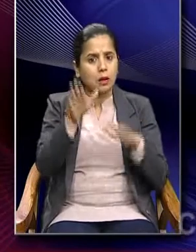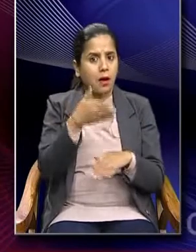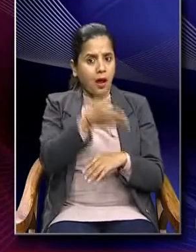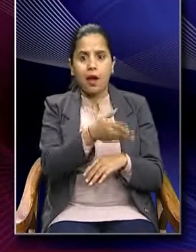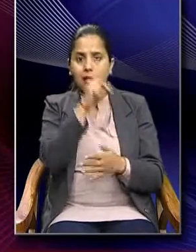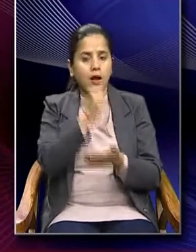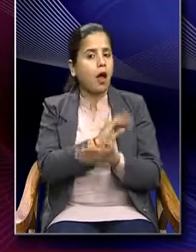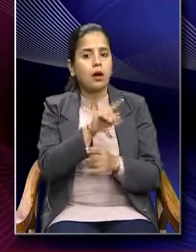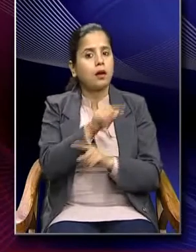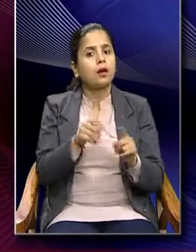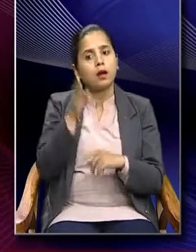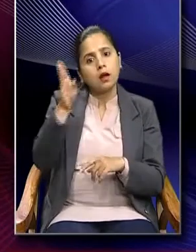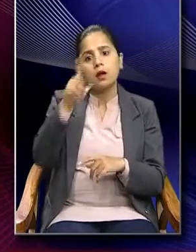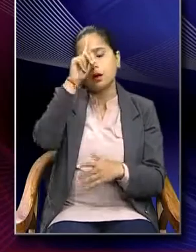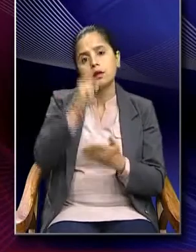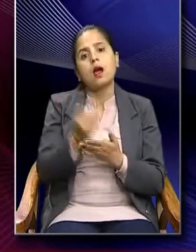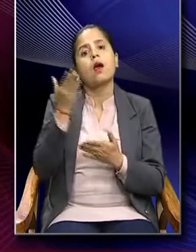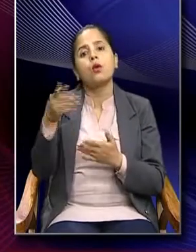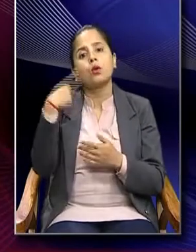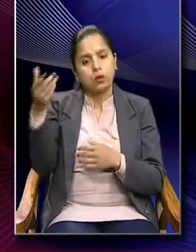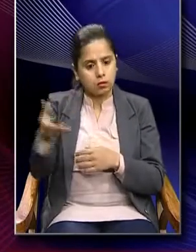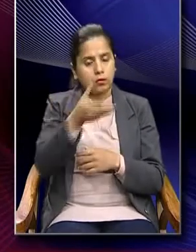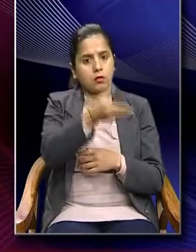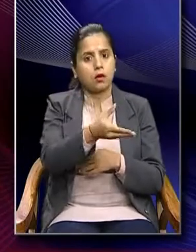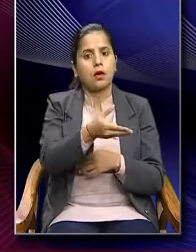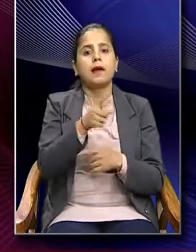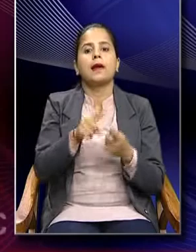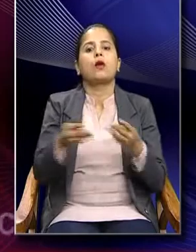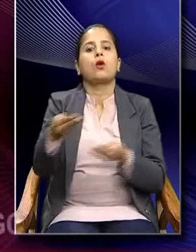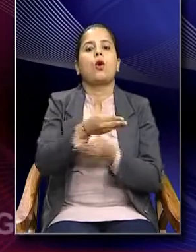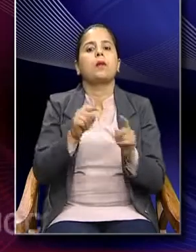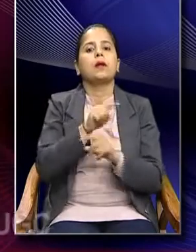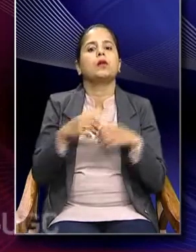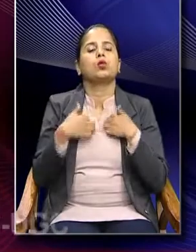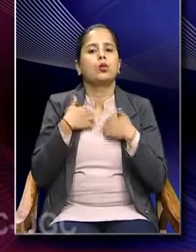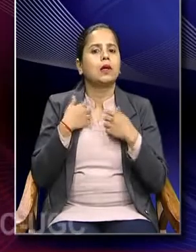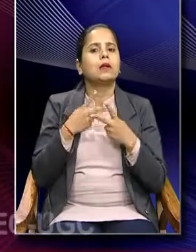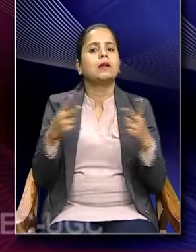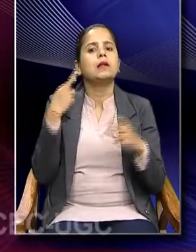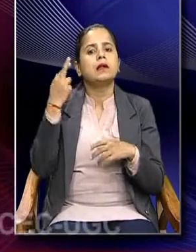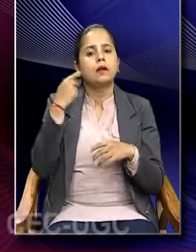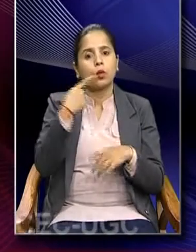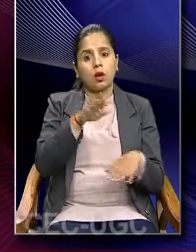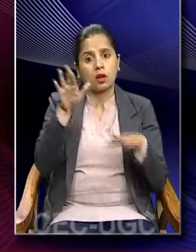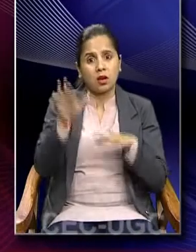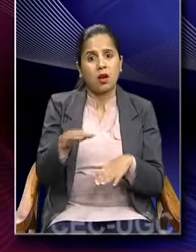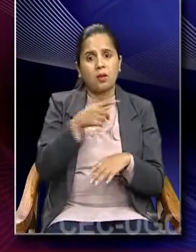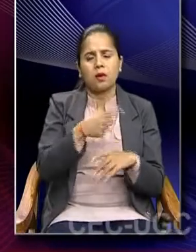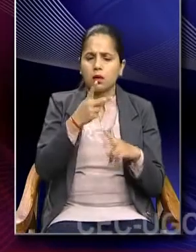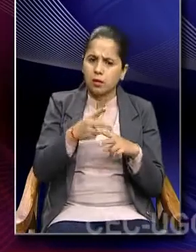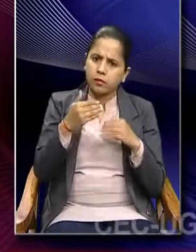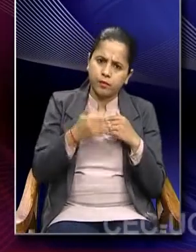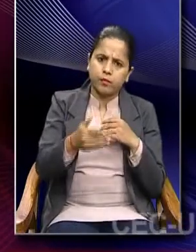countries. And that is the reason that economic interest of dependent countries, it continue to